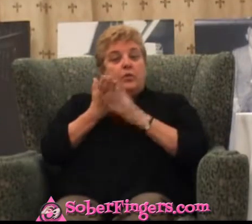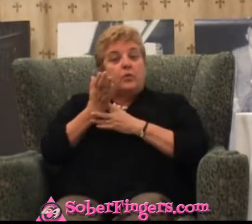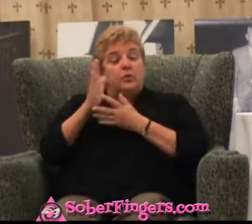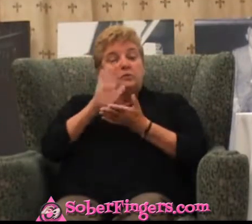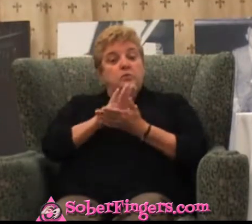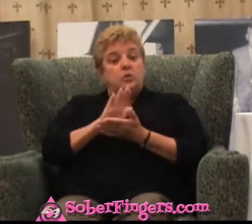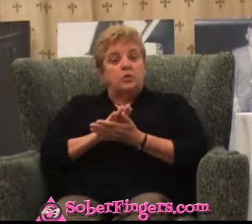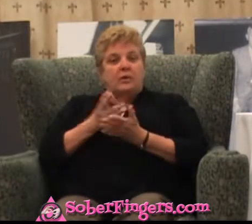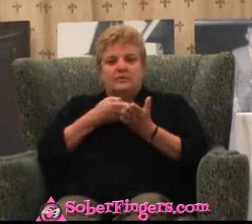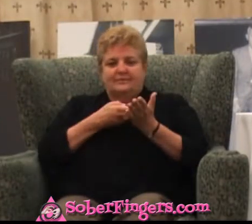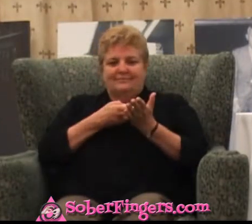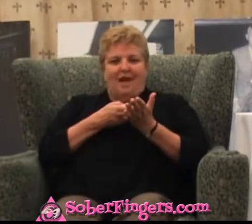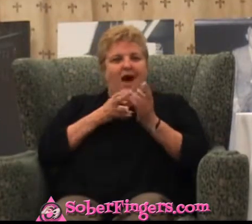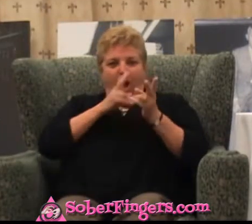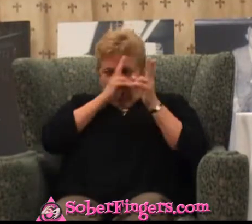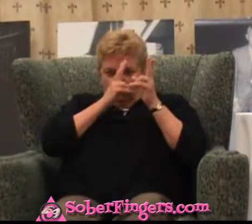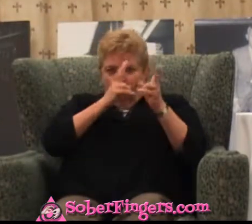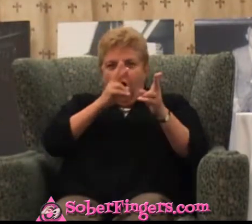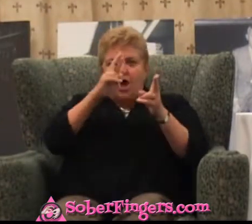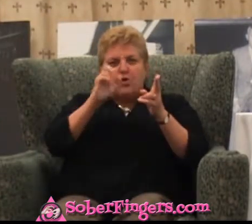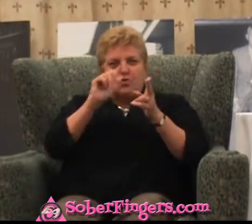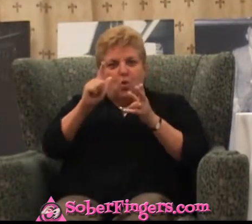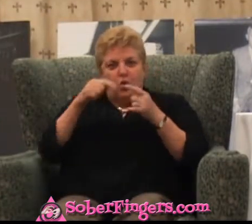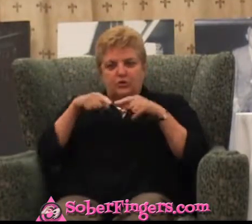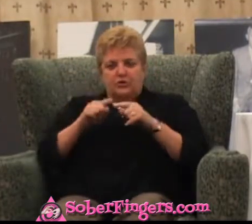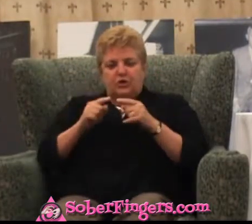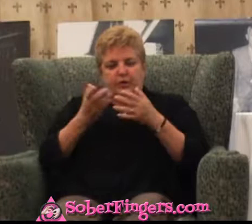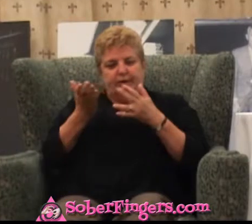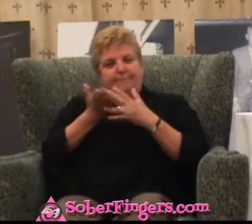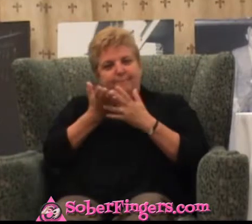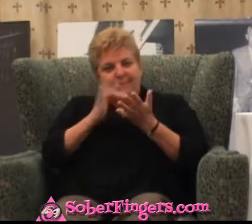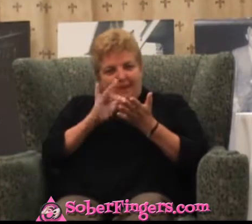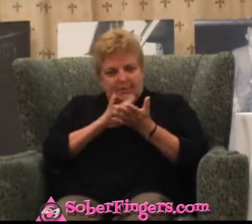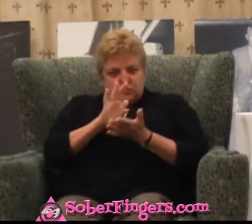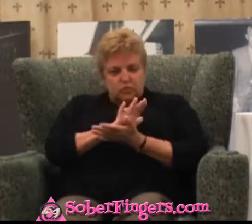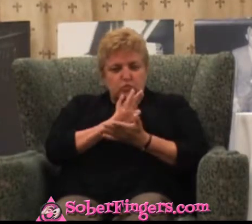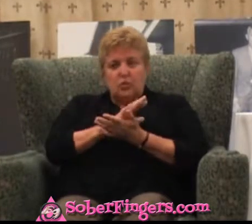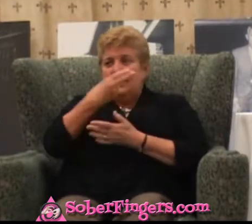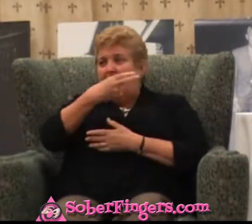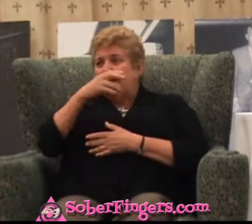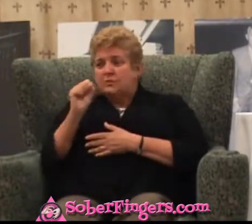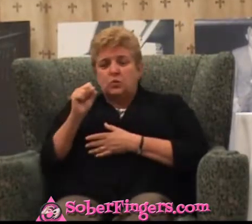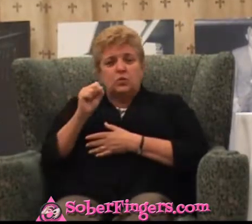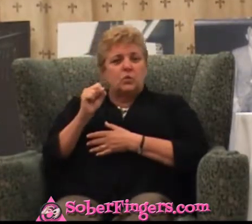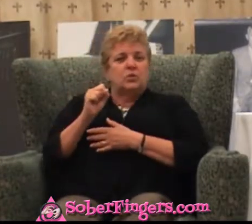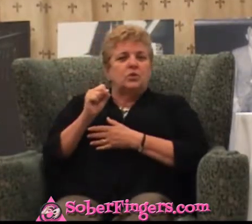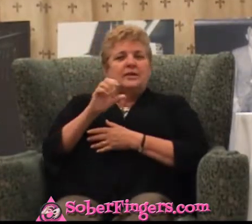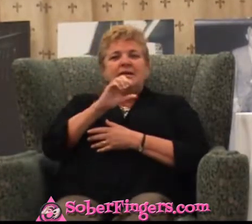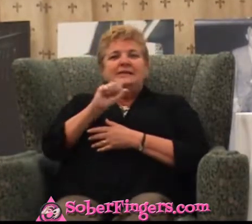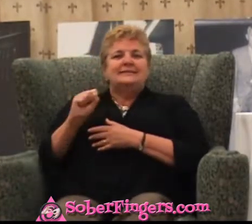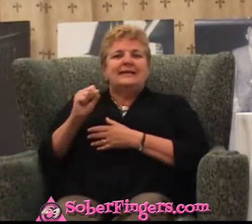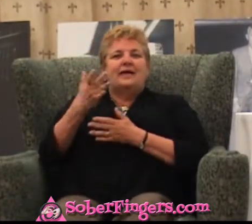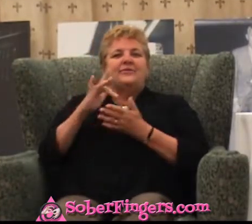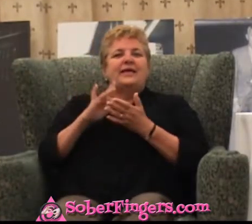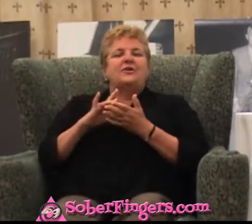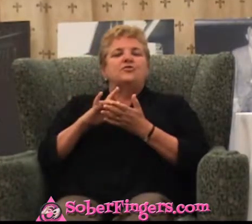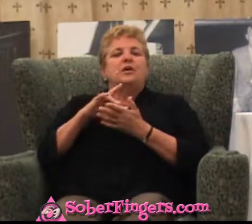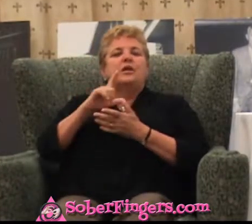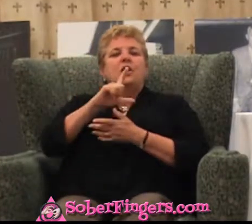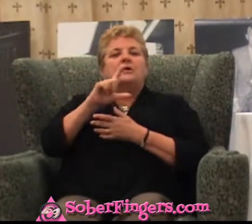honor roll in junior high school. In high school, I was at a high school in South Central Los Angeles called Locke High School.